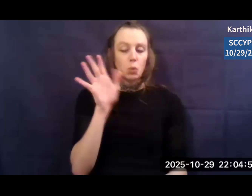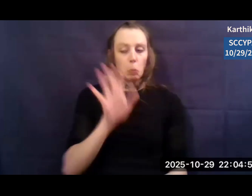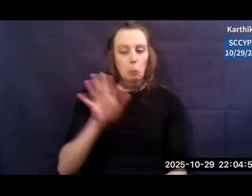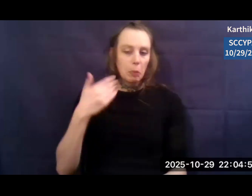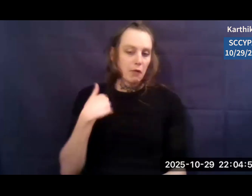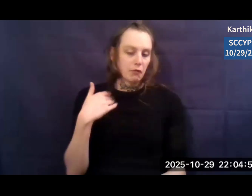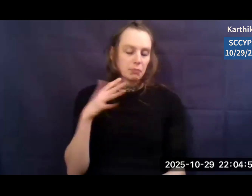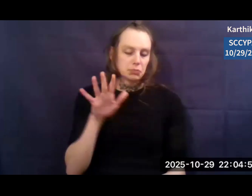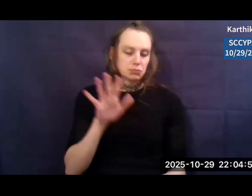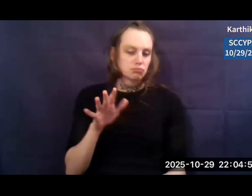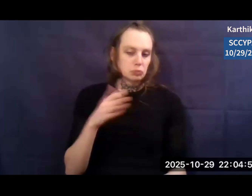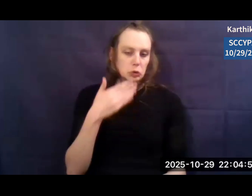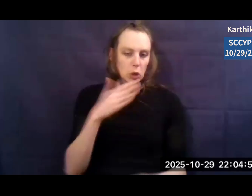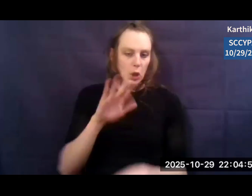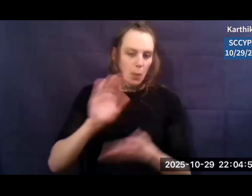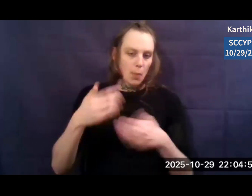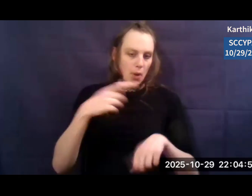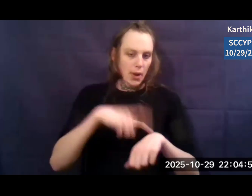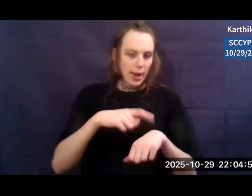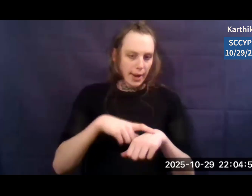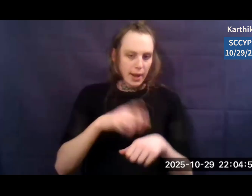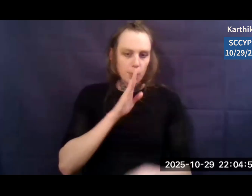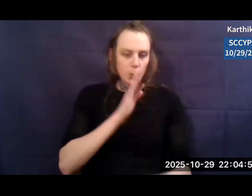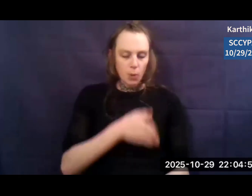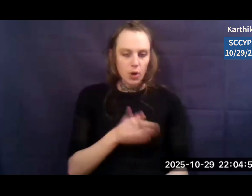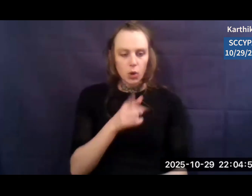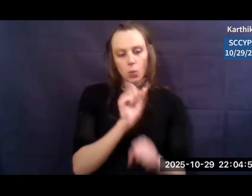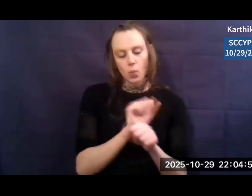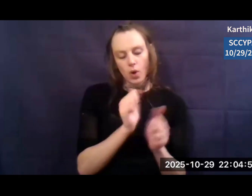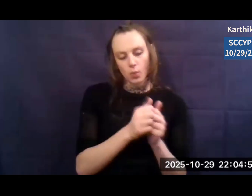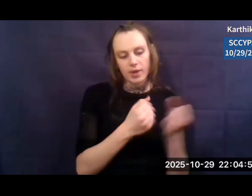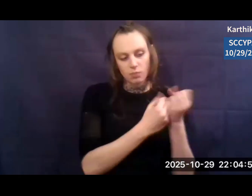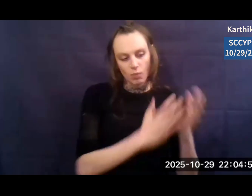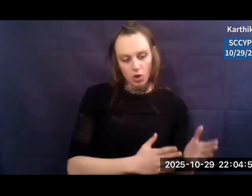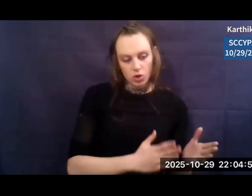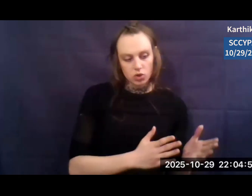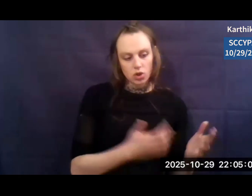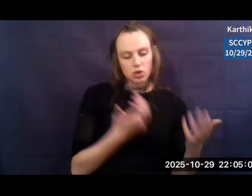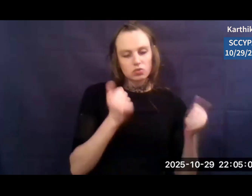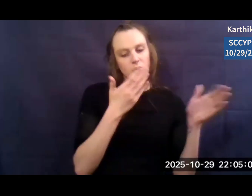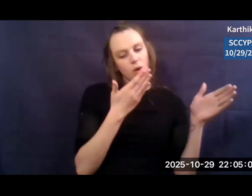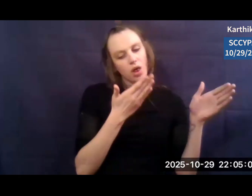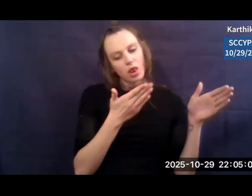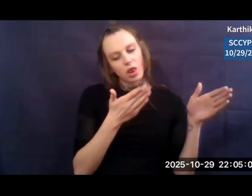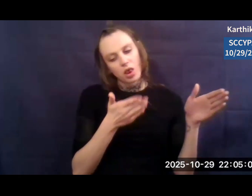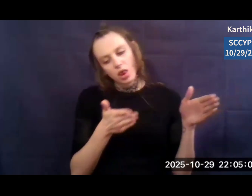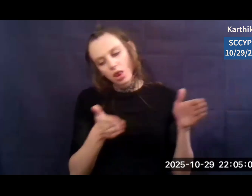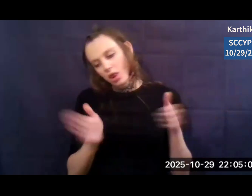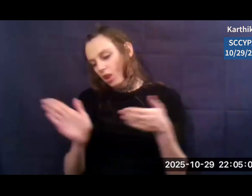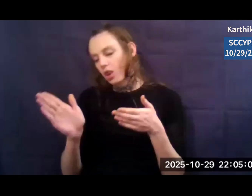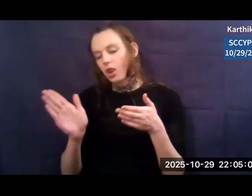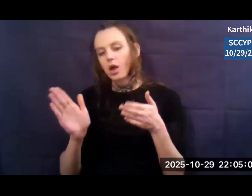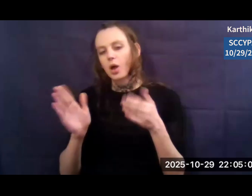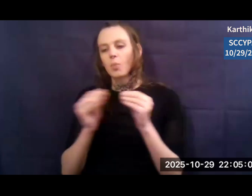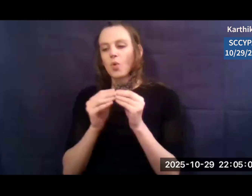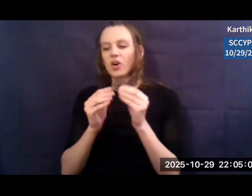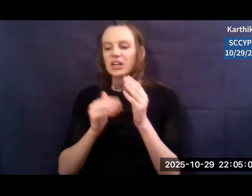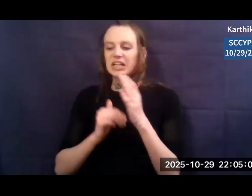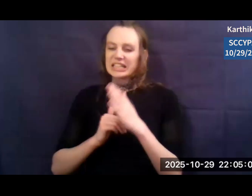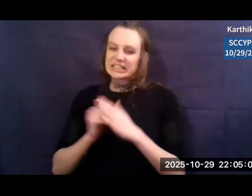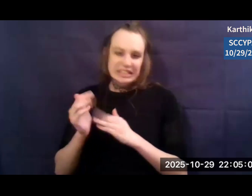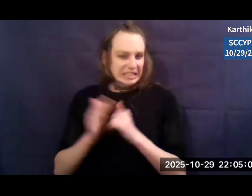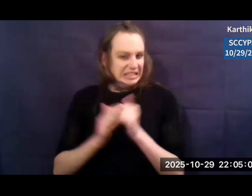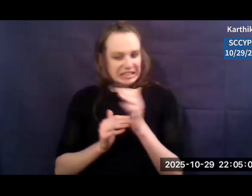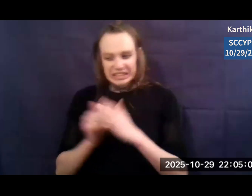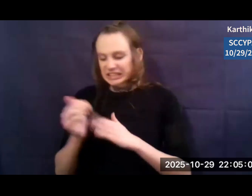you're like working with a sponsor, like move towards that uncomfort ability, that get out of your